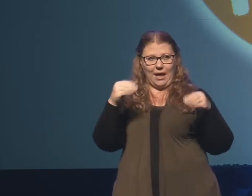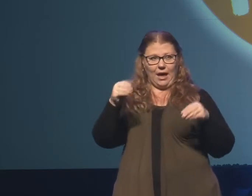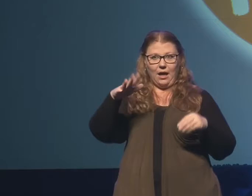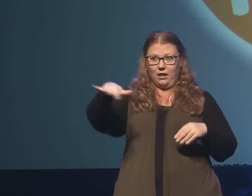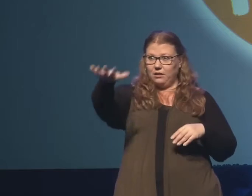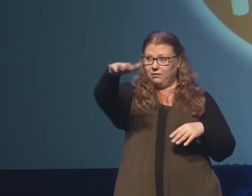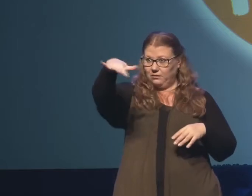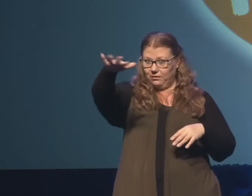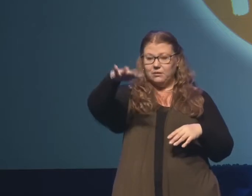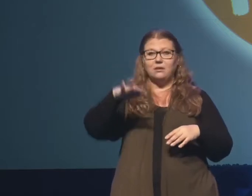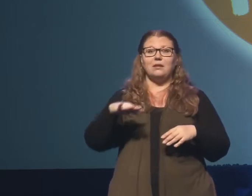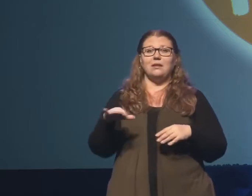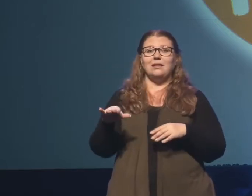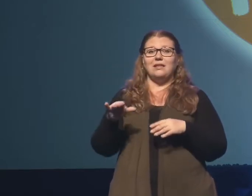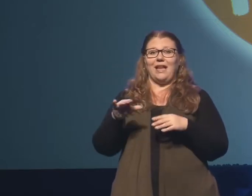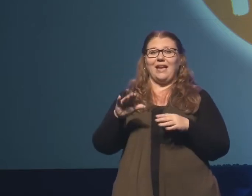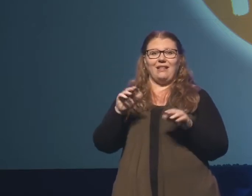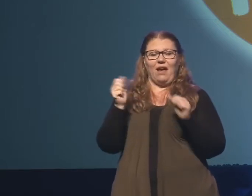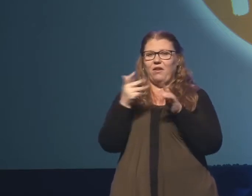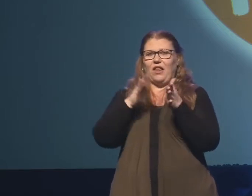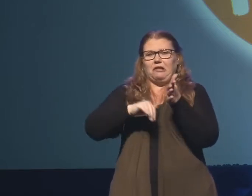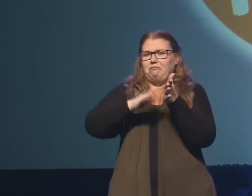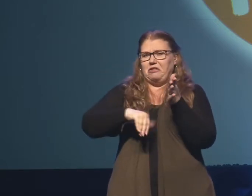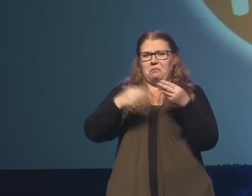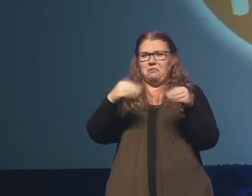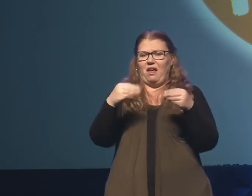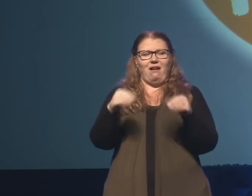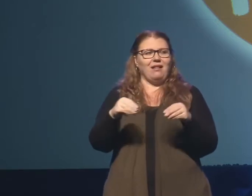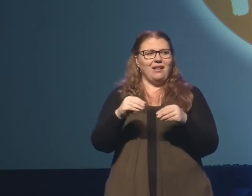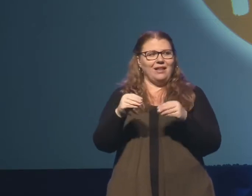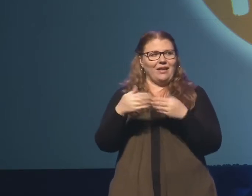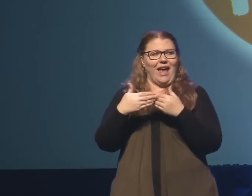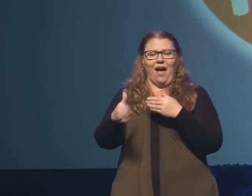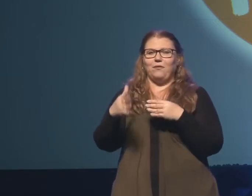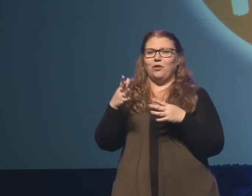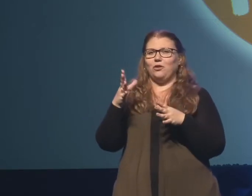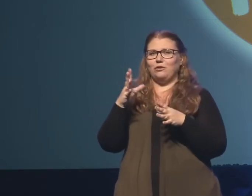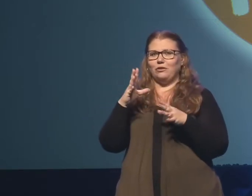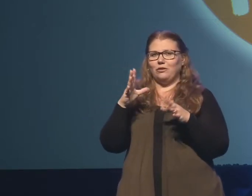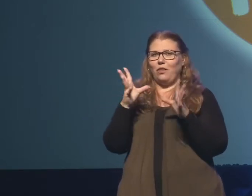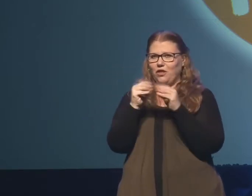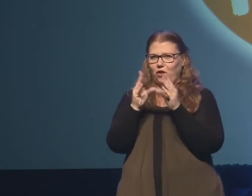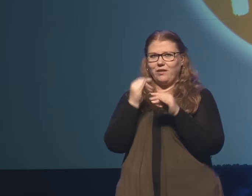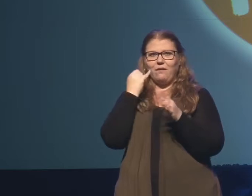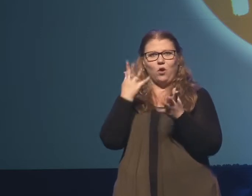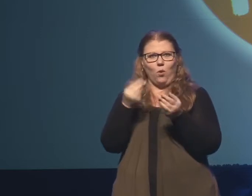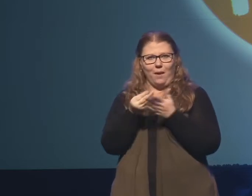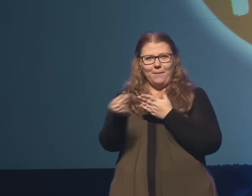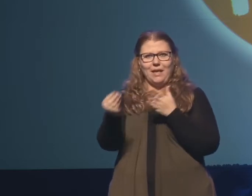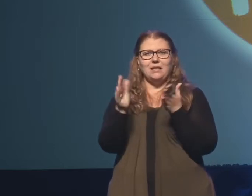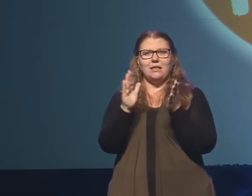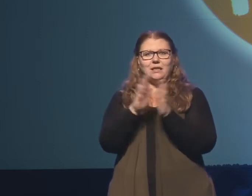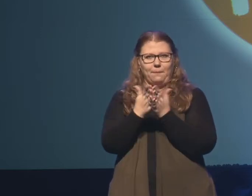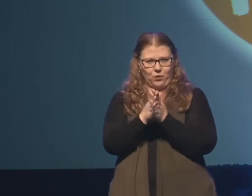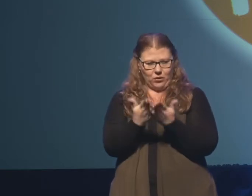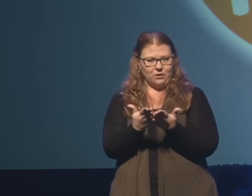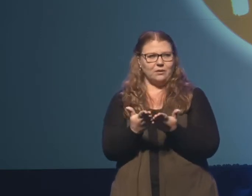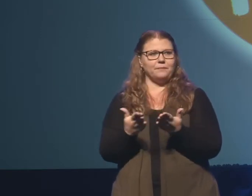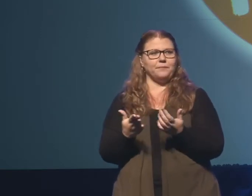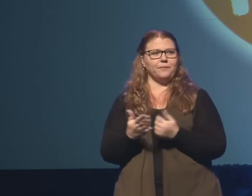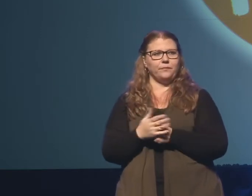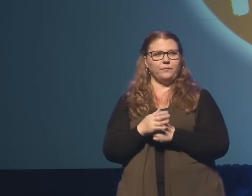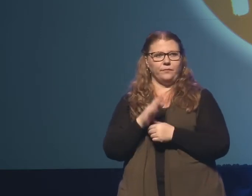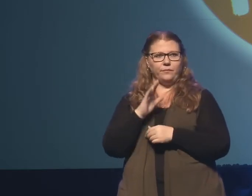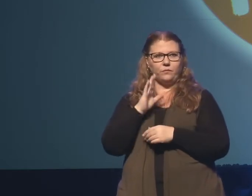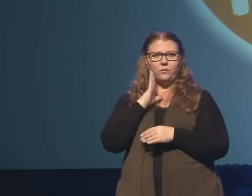Bookstore, Crossroads Bookstore clearance sale going on in the atrium after the service if you'd like to buy some books. And it's going to